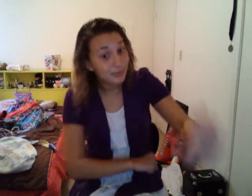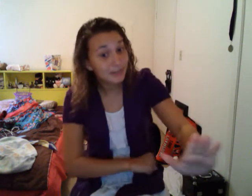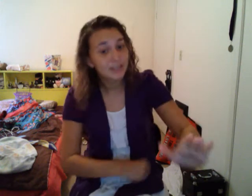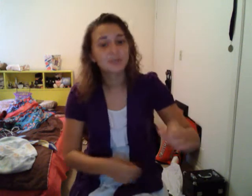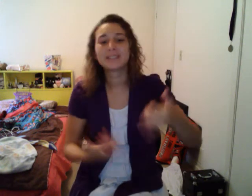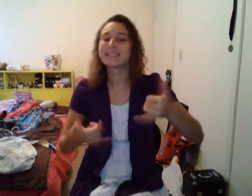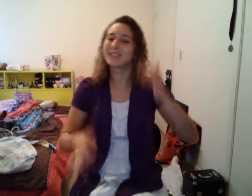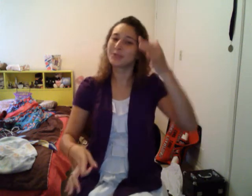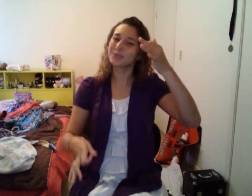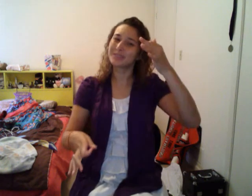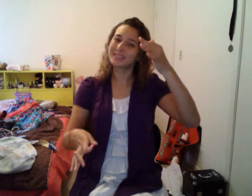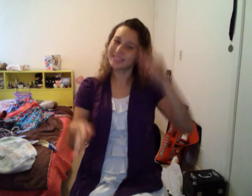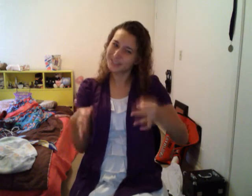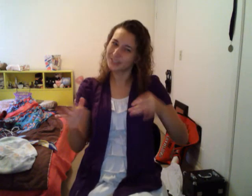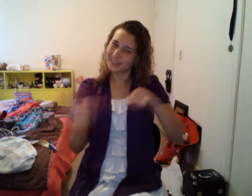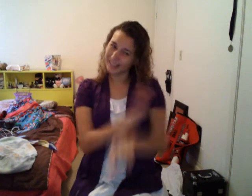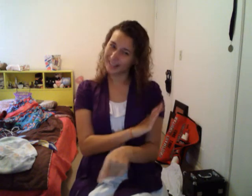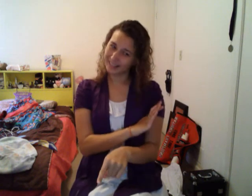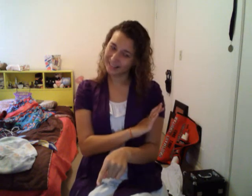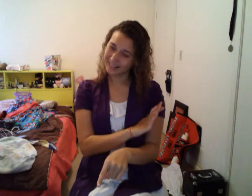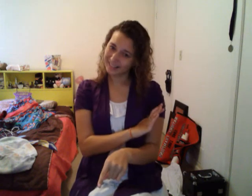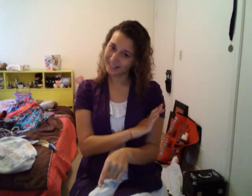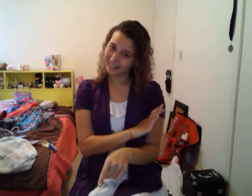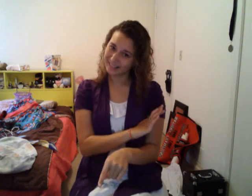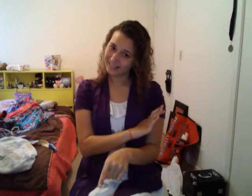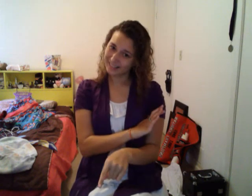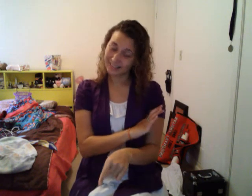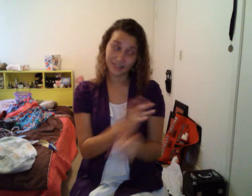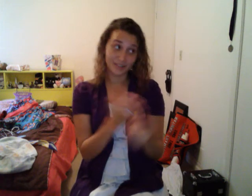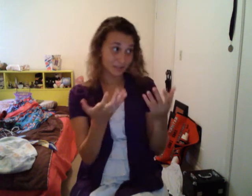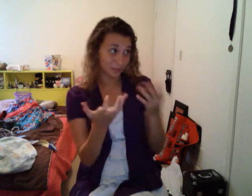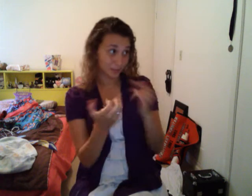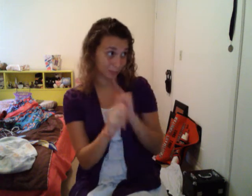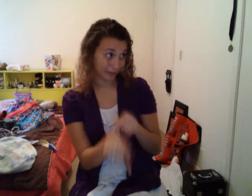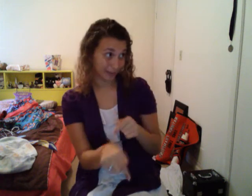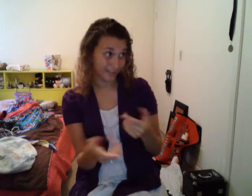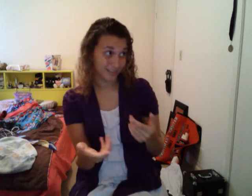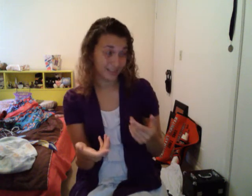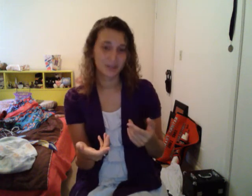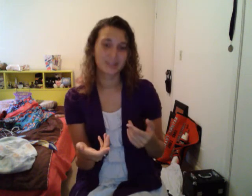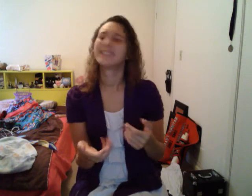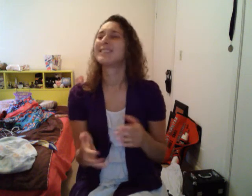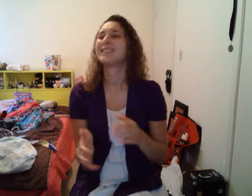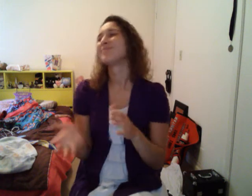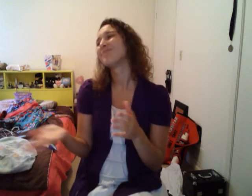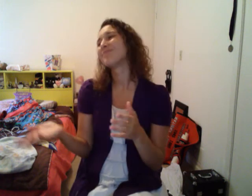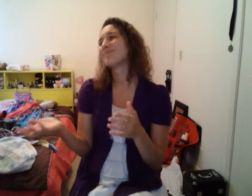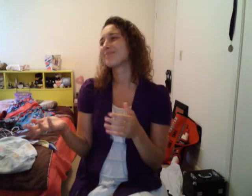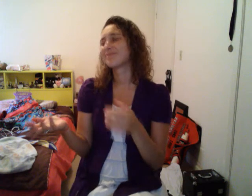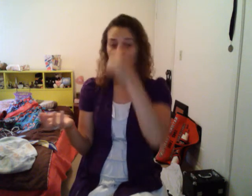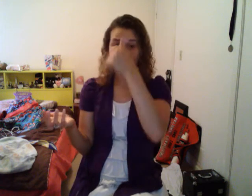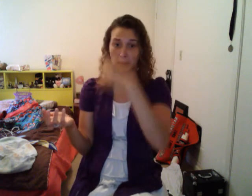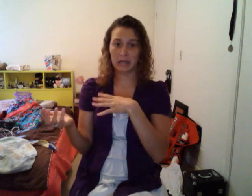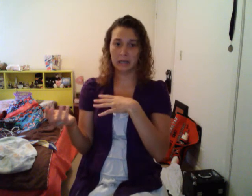choice. Do you want to reply? Well, I'm not really sure that that's the case. It just still seems kind of different, the act of